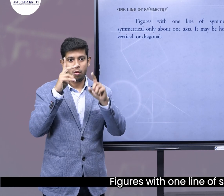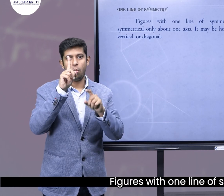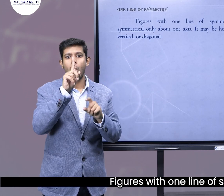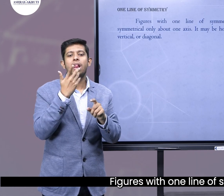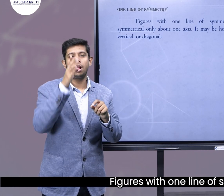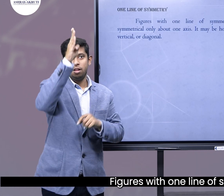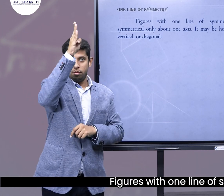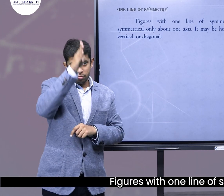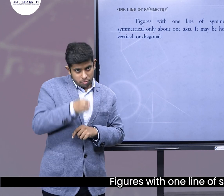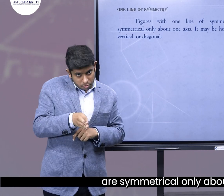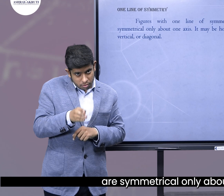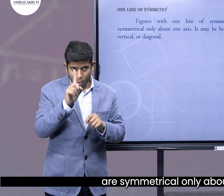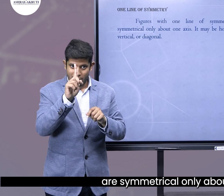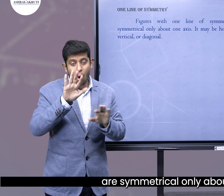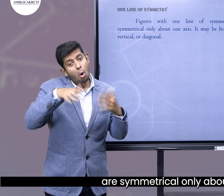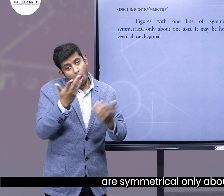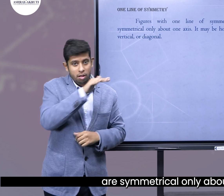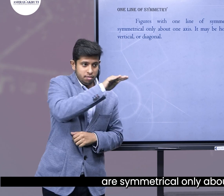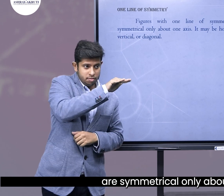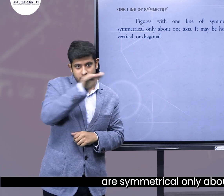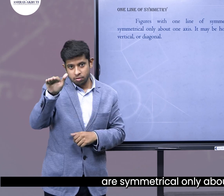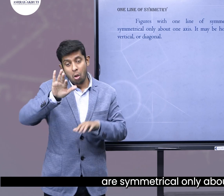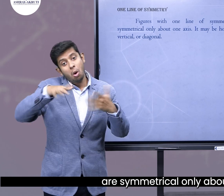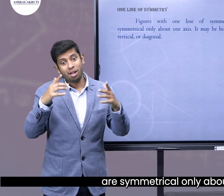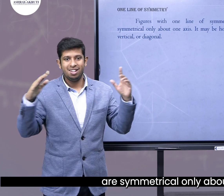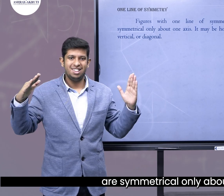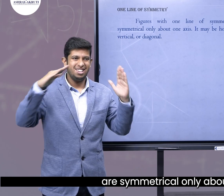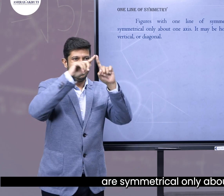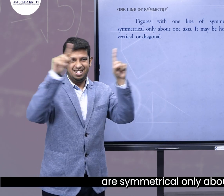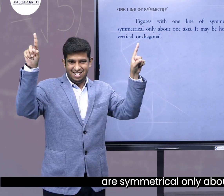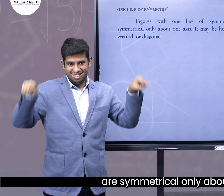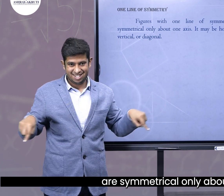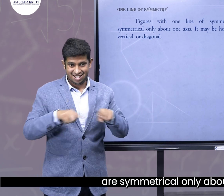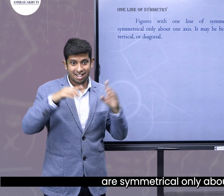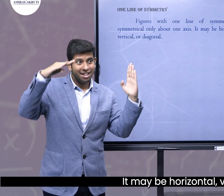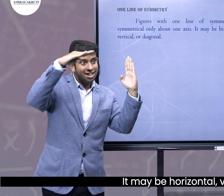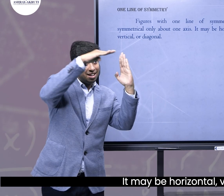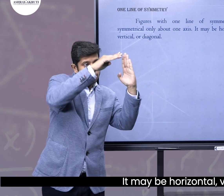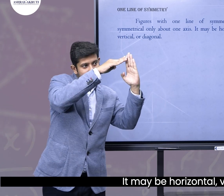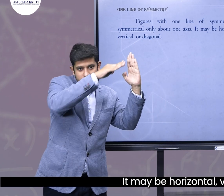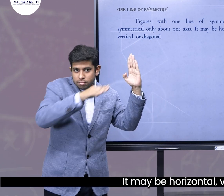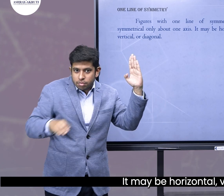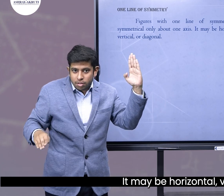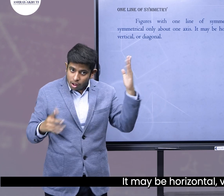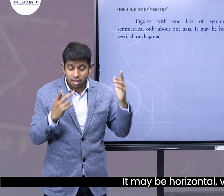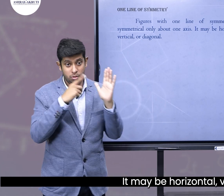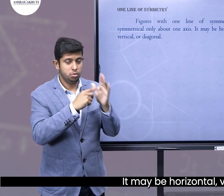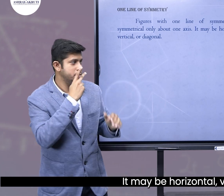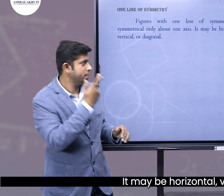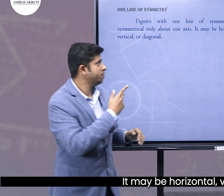Figures with one line of symmetry are symmetrical only about one axis. It may be horizontal, vertical